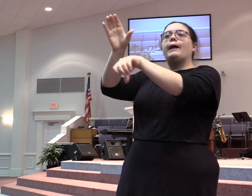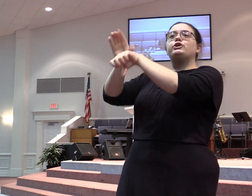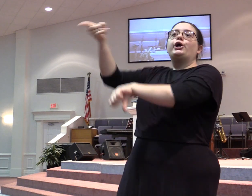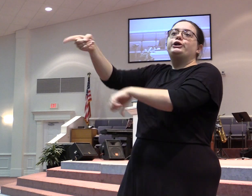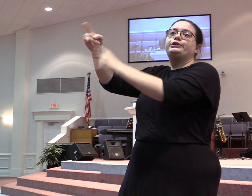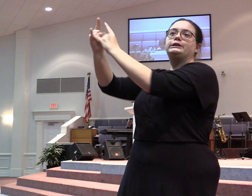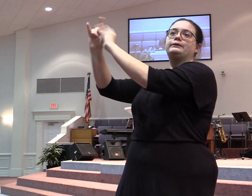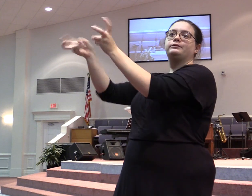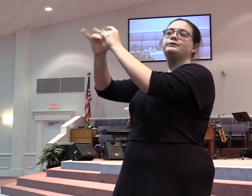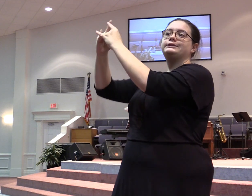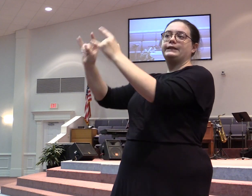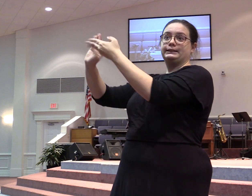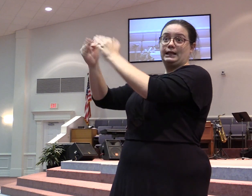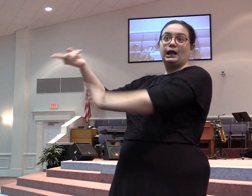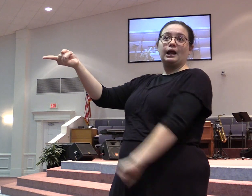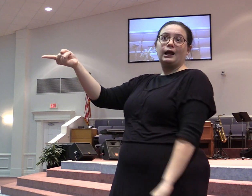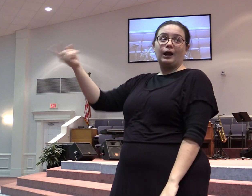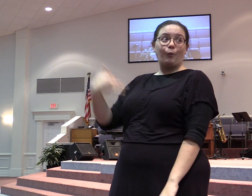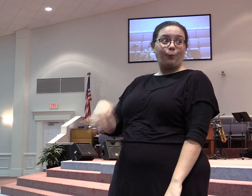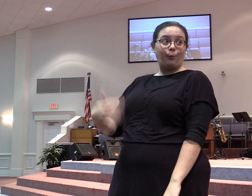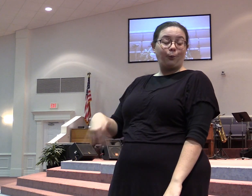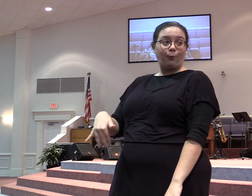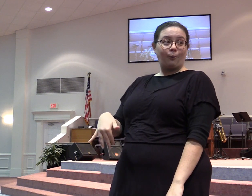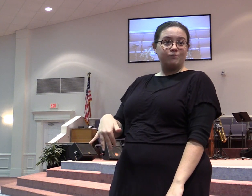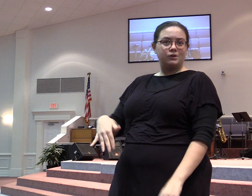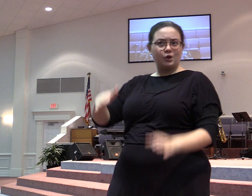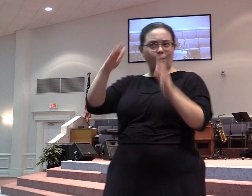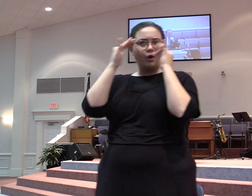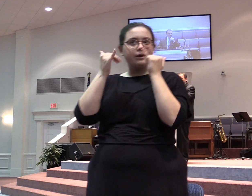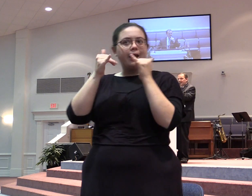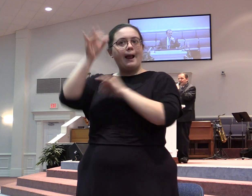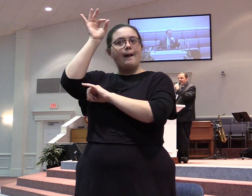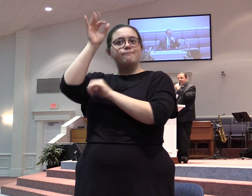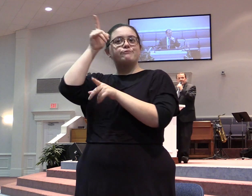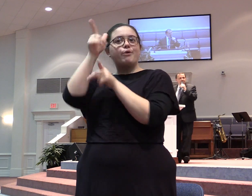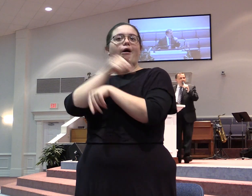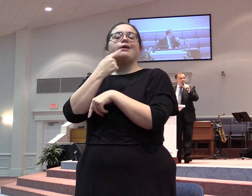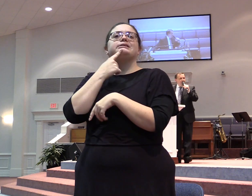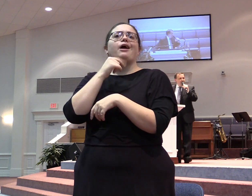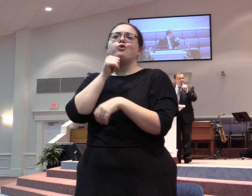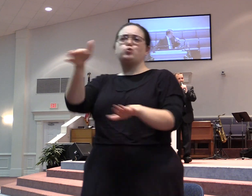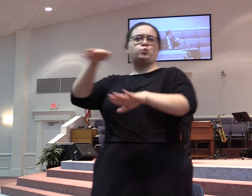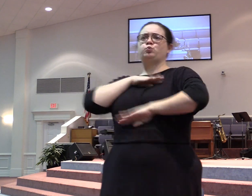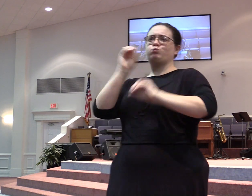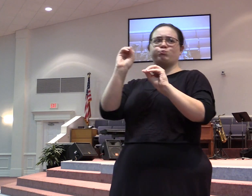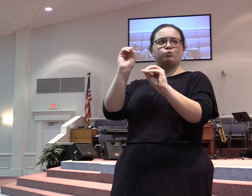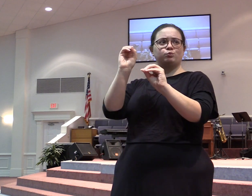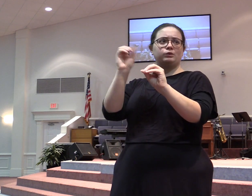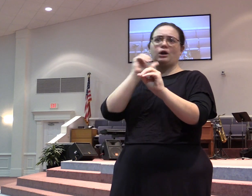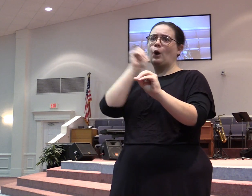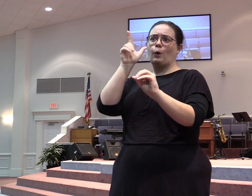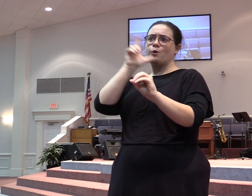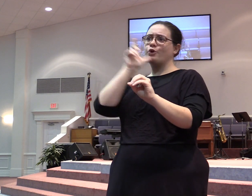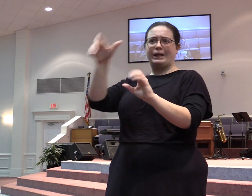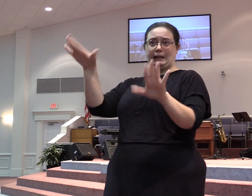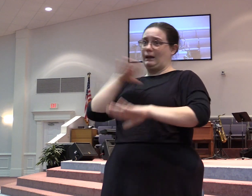day. We're supposed to, as we heard today, not to be content. And thank you, Bishop Arnold, for that message this